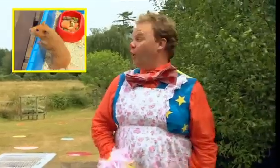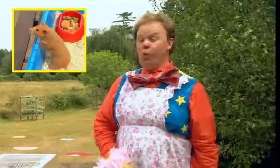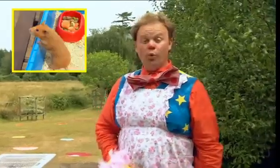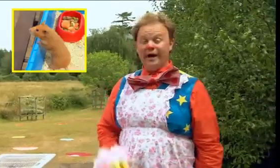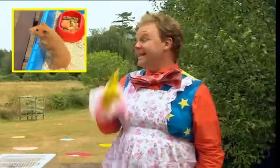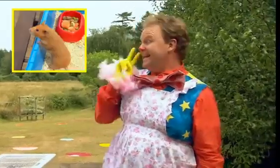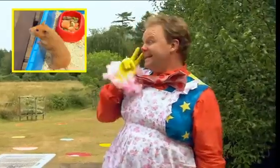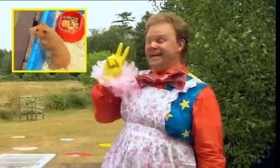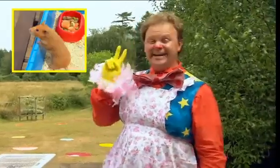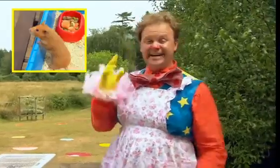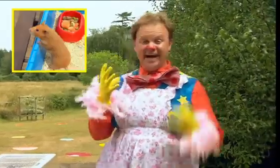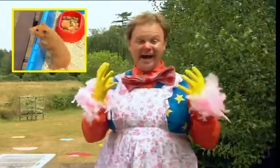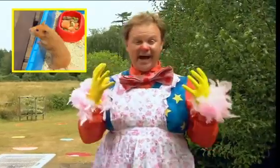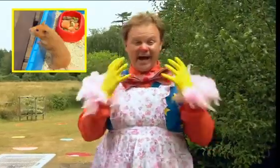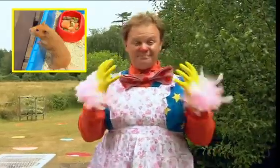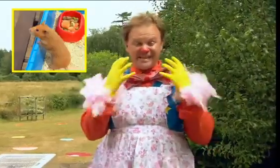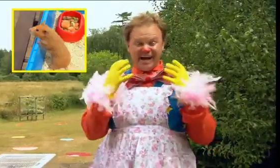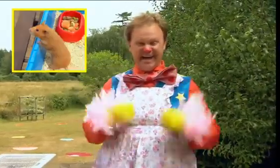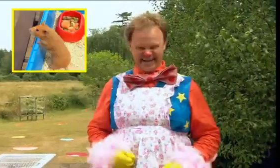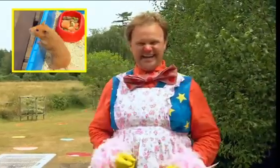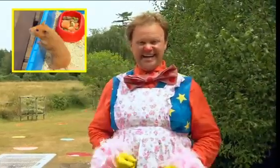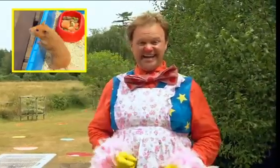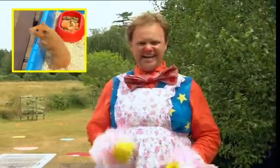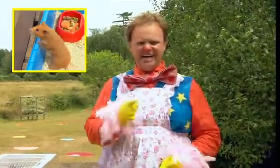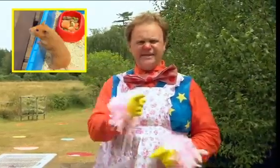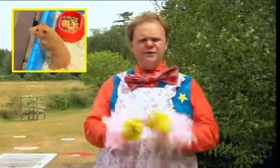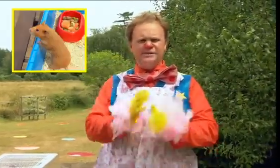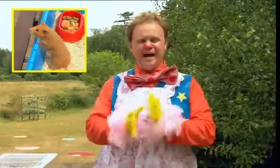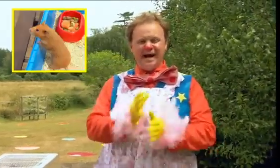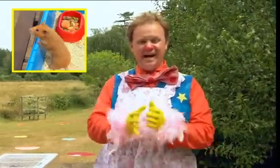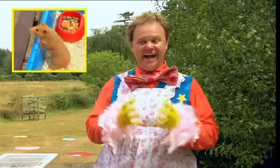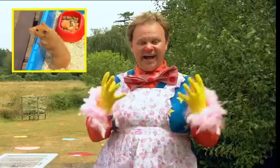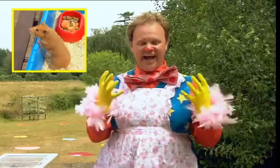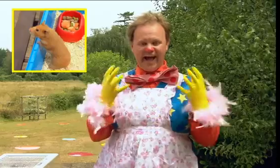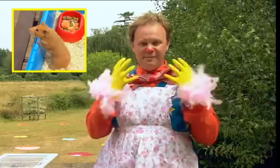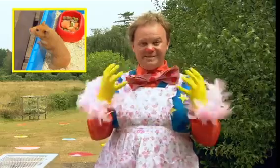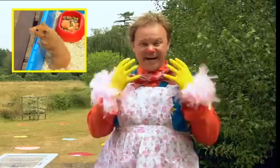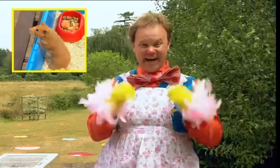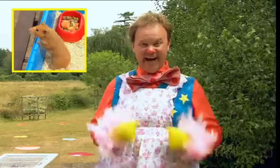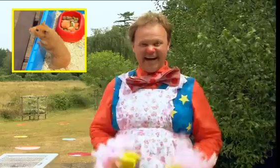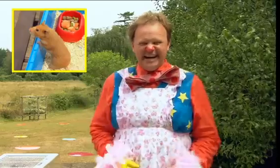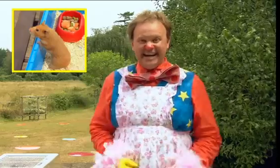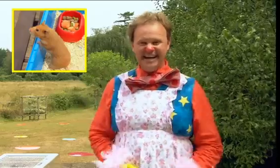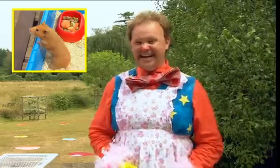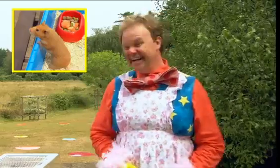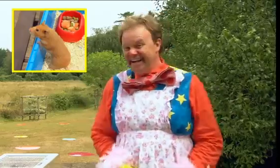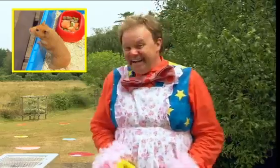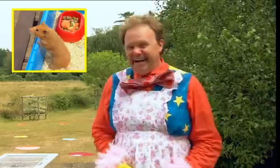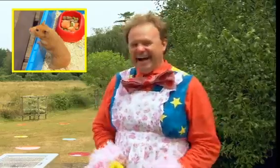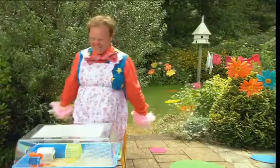Oh, look! Hamster! You sign! Hamster!